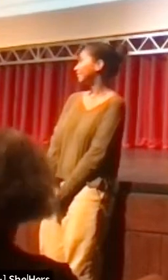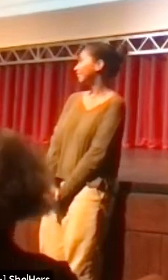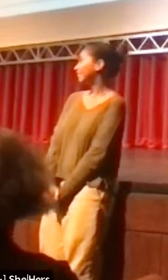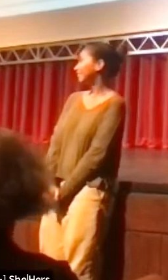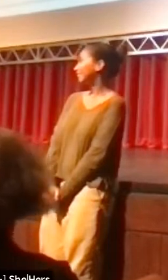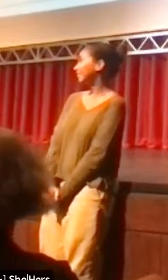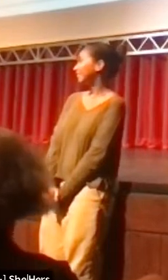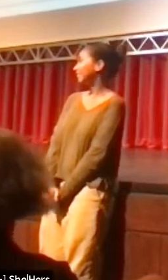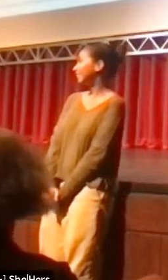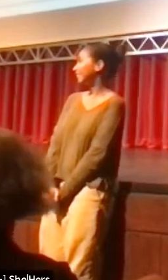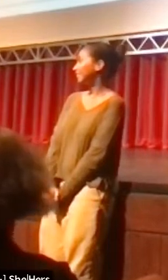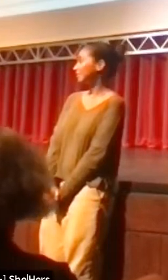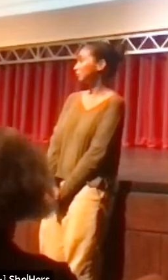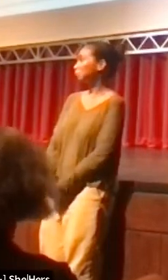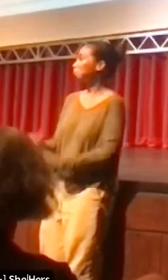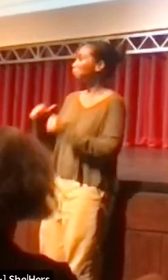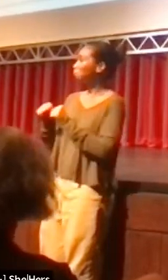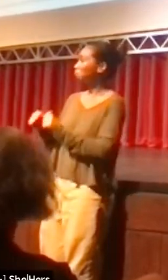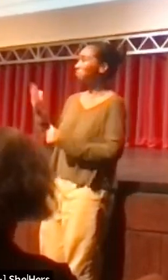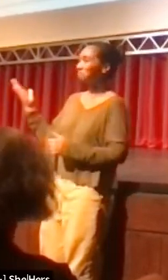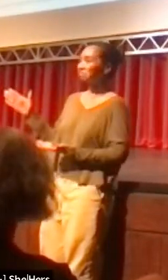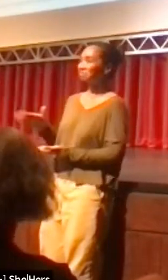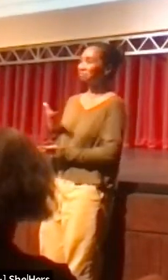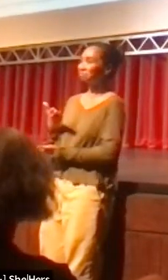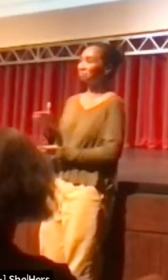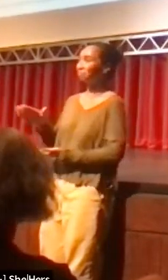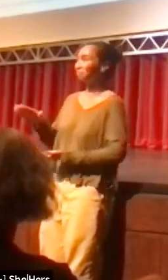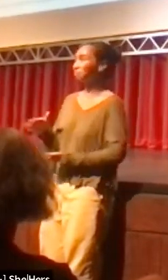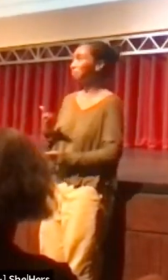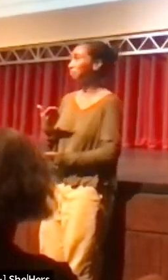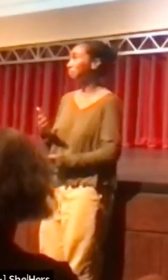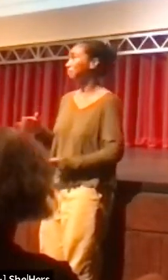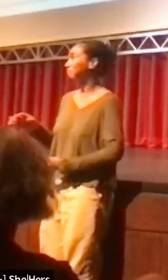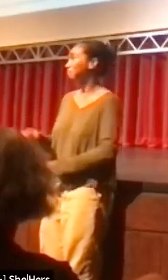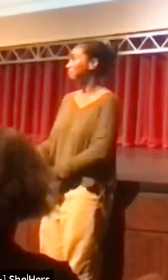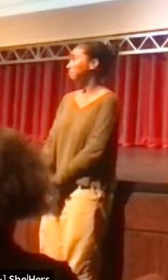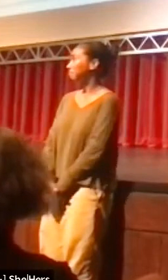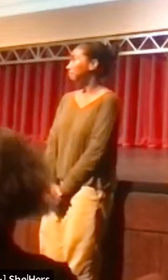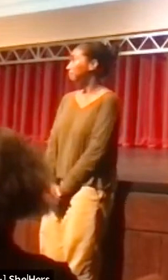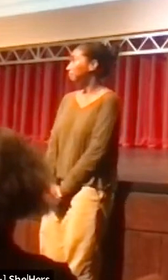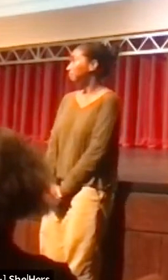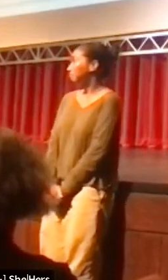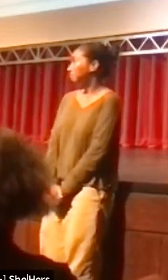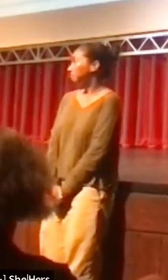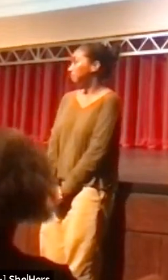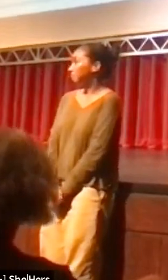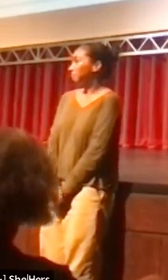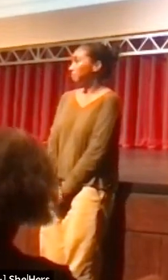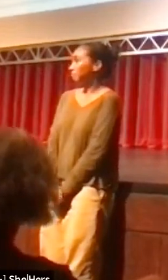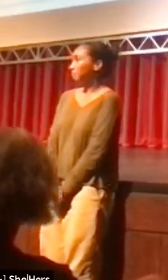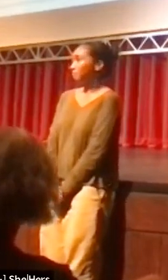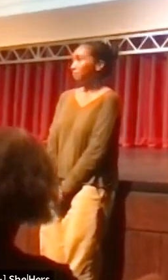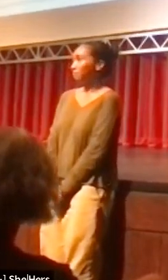te te rangi mari e